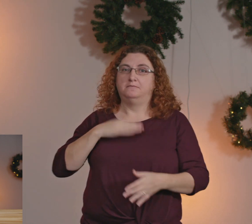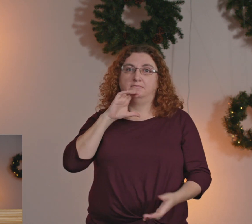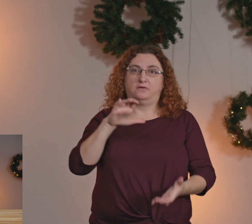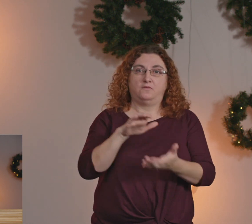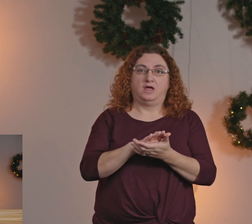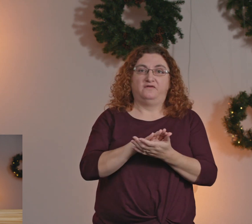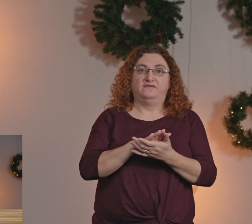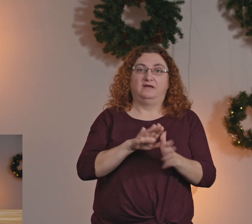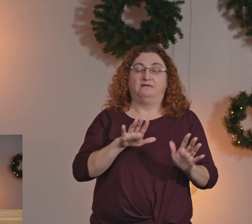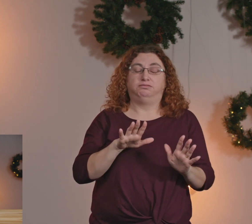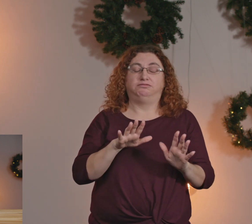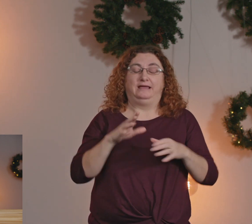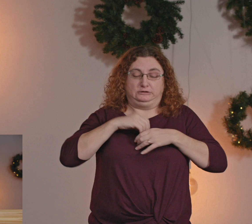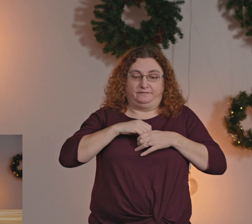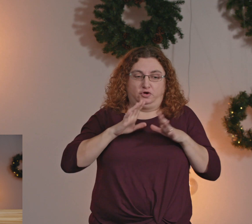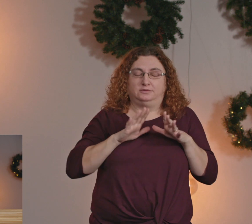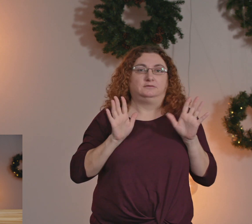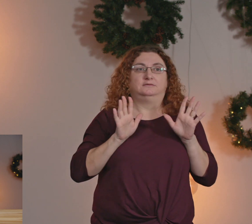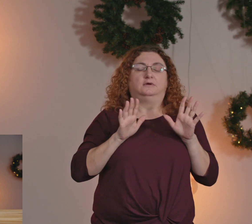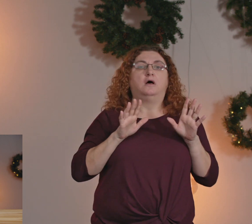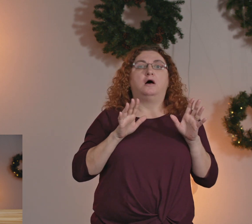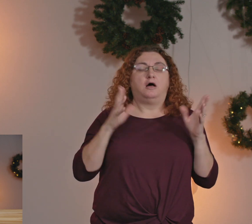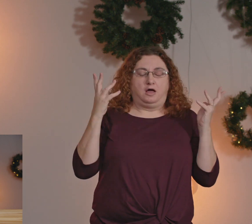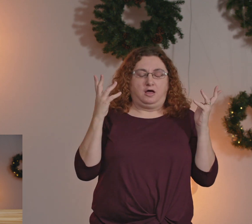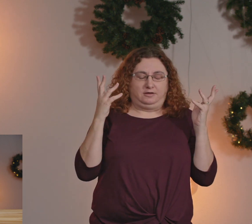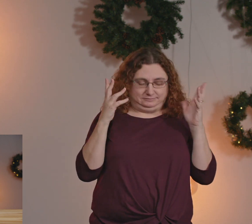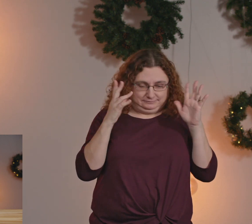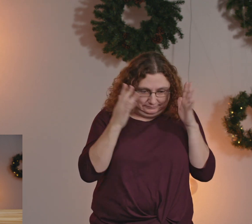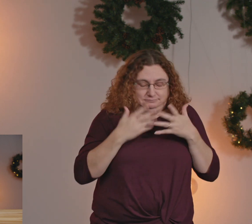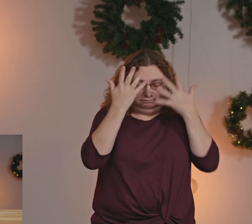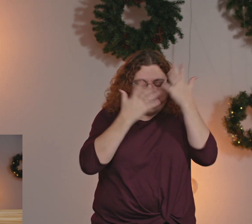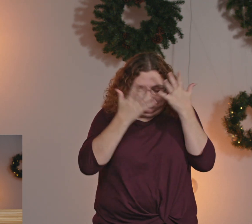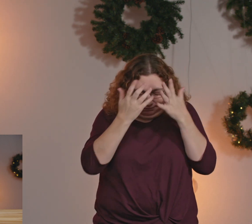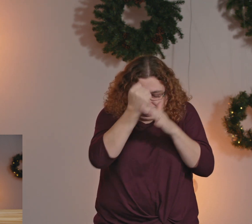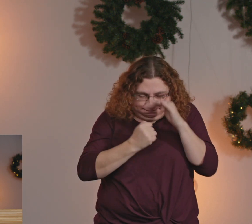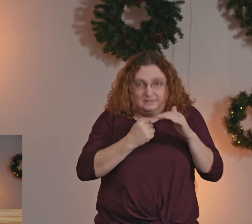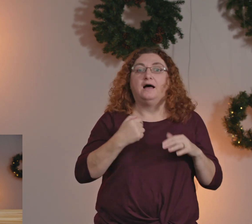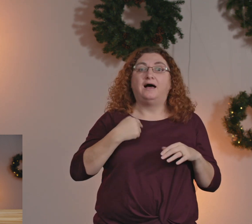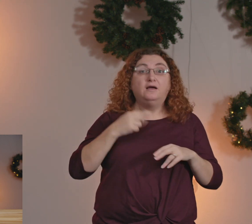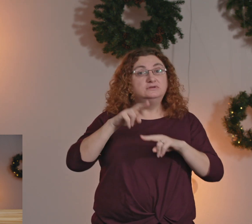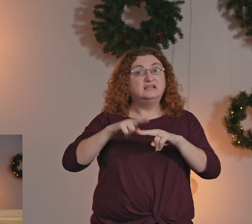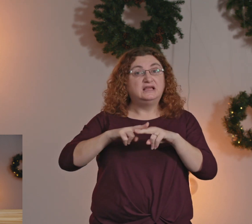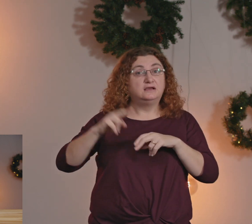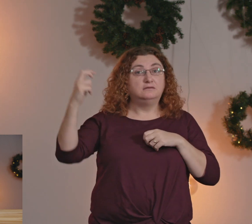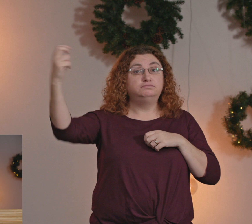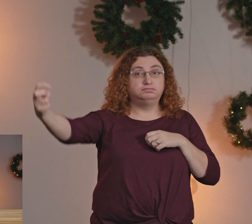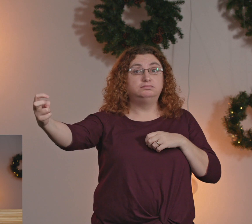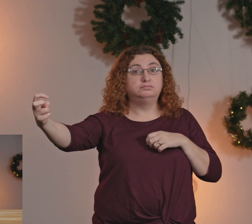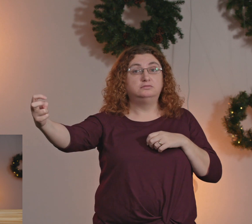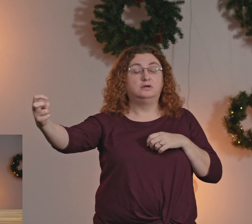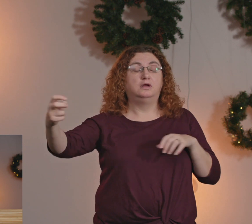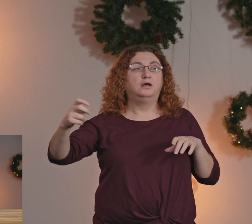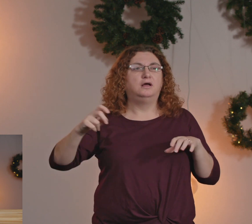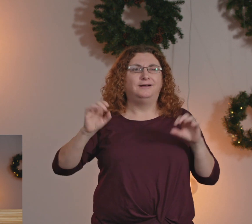so she was horrified. Thought it was terrible. And I was seated, I mean, a ways away from her,